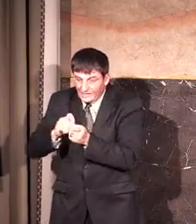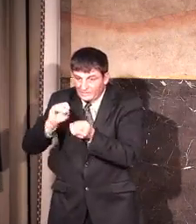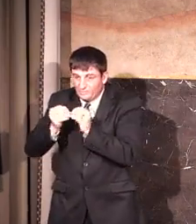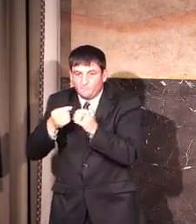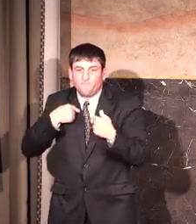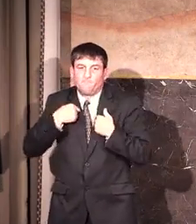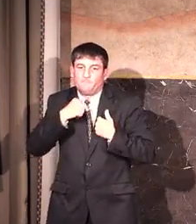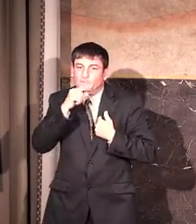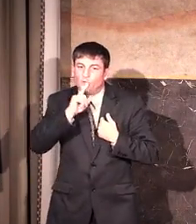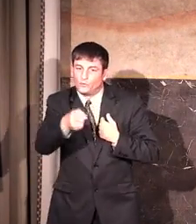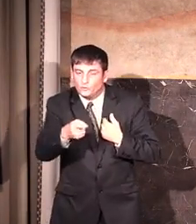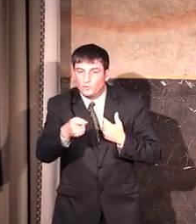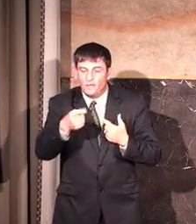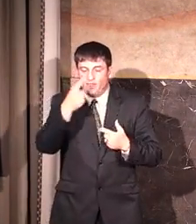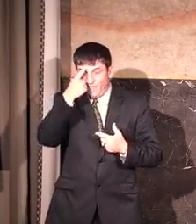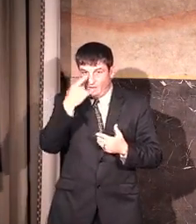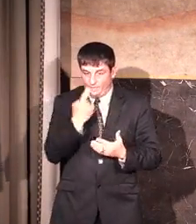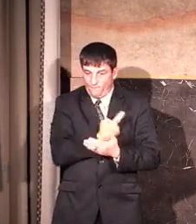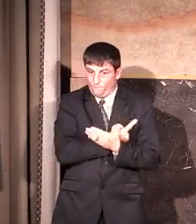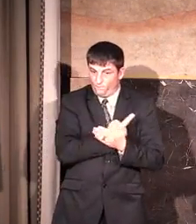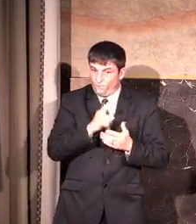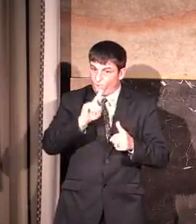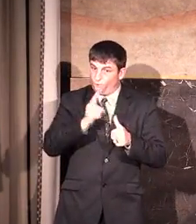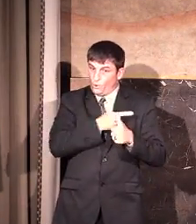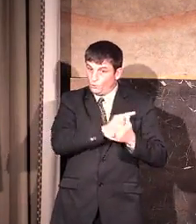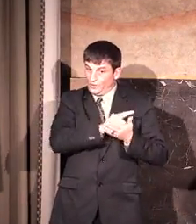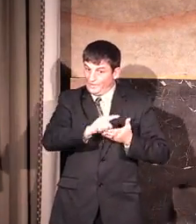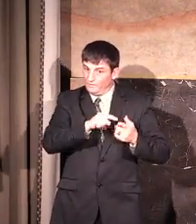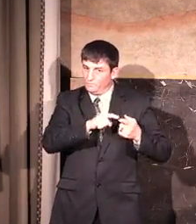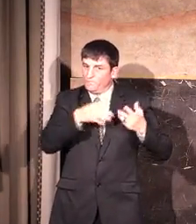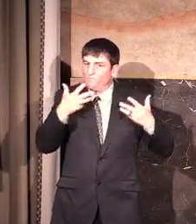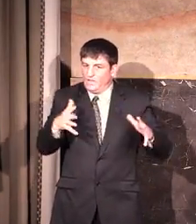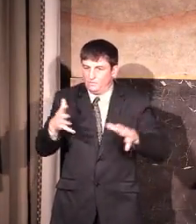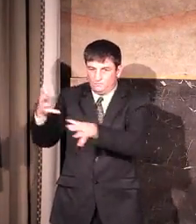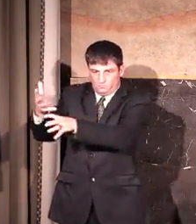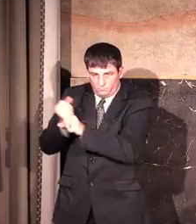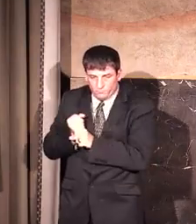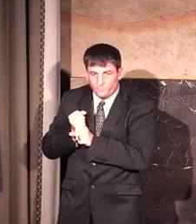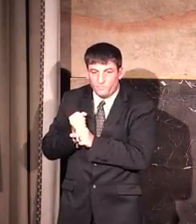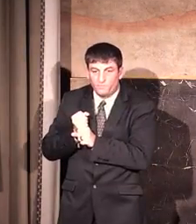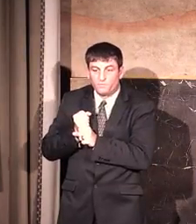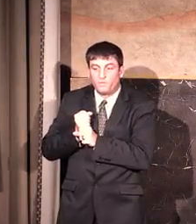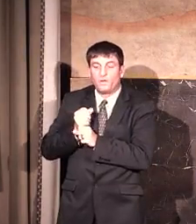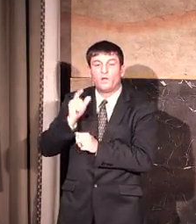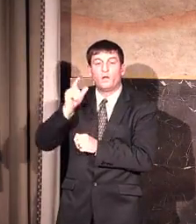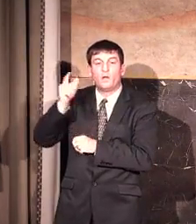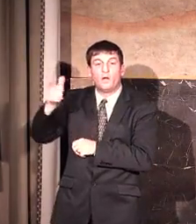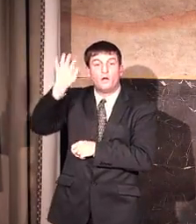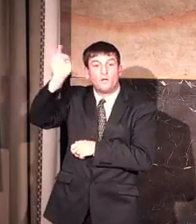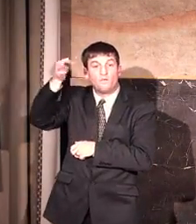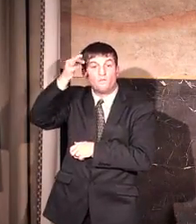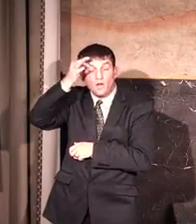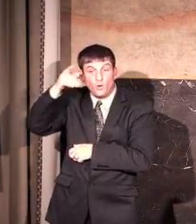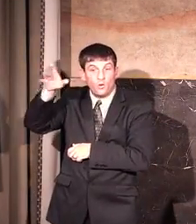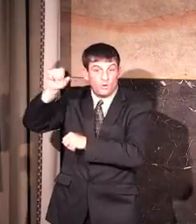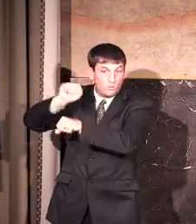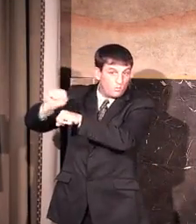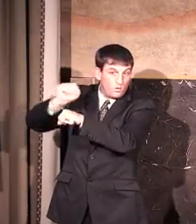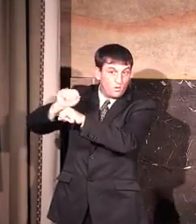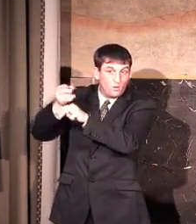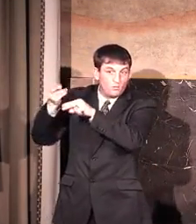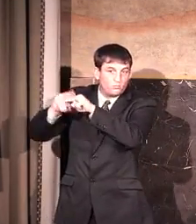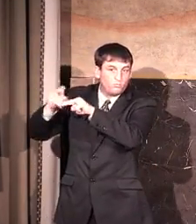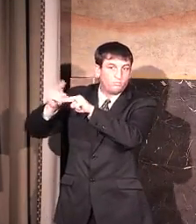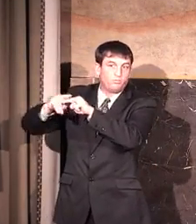I think that for week one we've had those delivered, and then I think as the federal government was getting their process ramped up, I think that it'll be a little bit